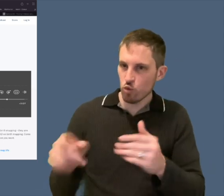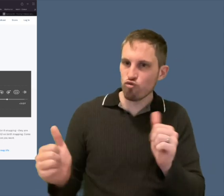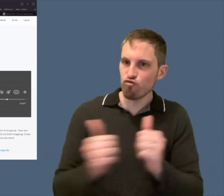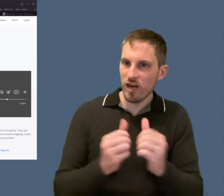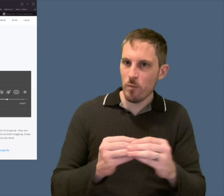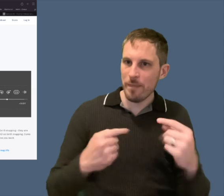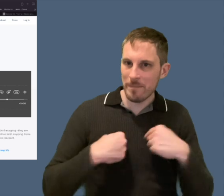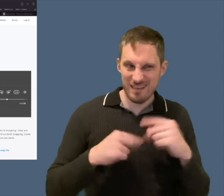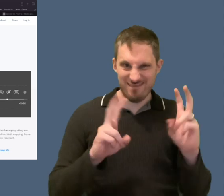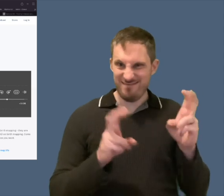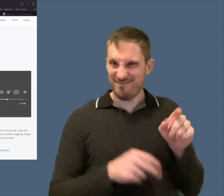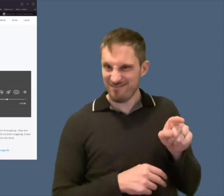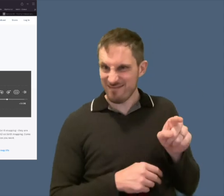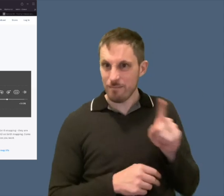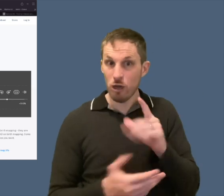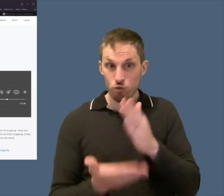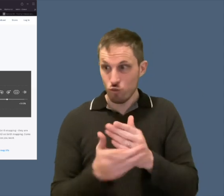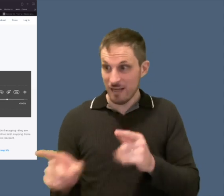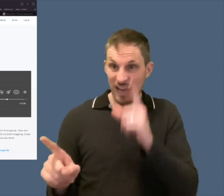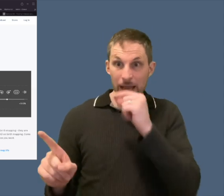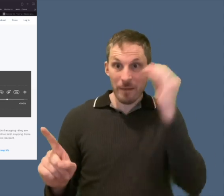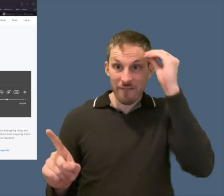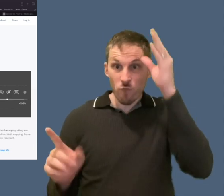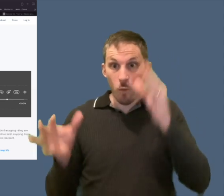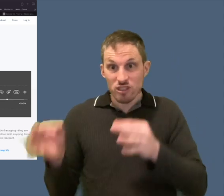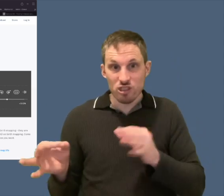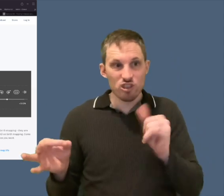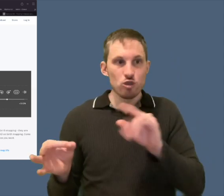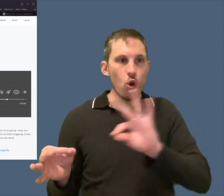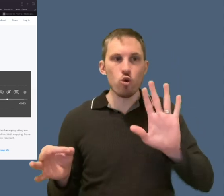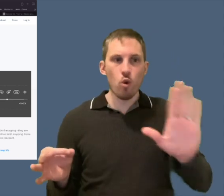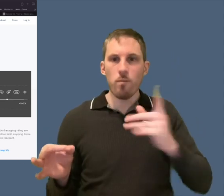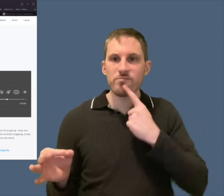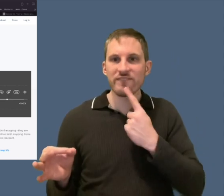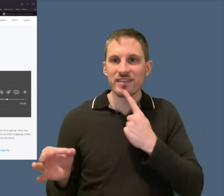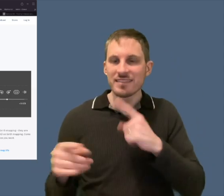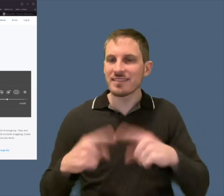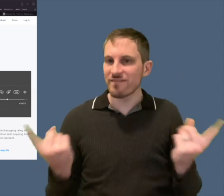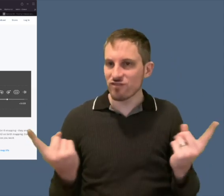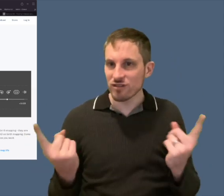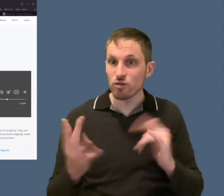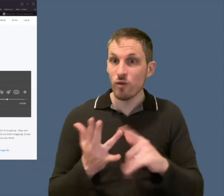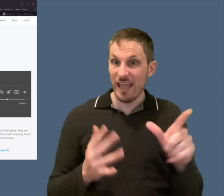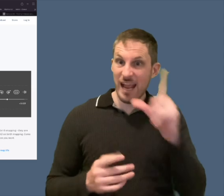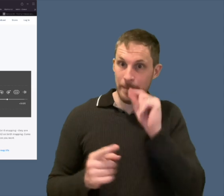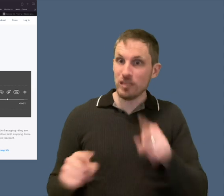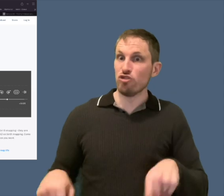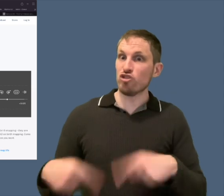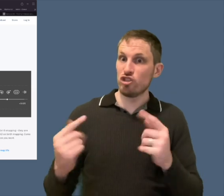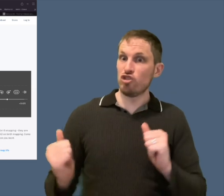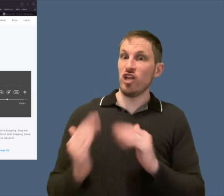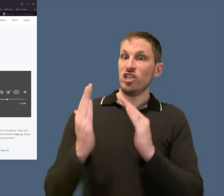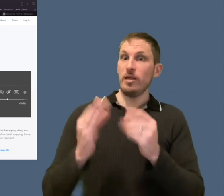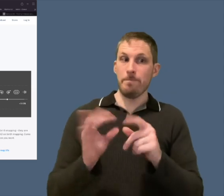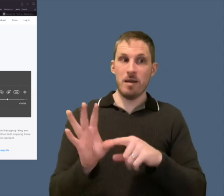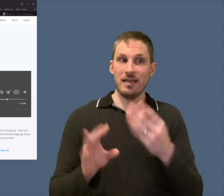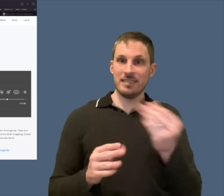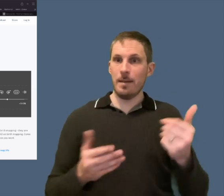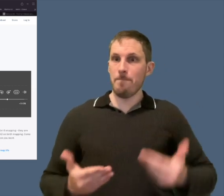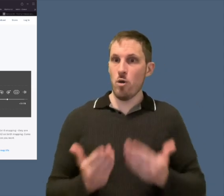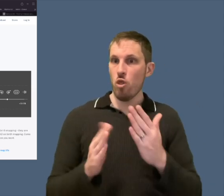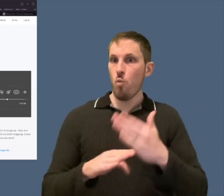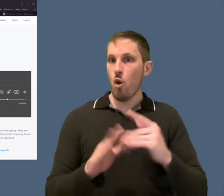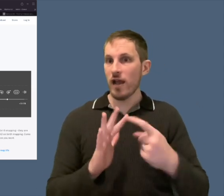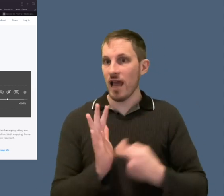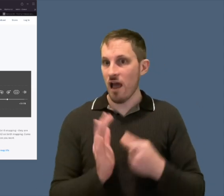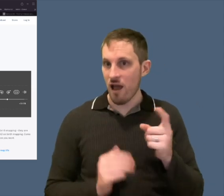much an informed decision. It's just not what you would choose. So that could be really challenging for some birth workers to sit with